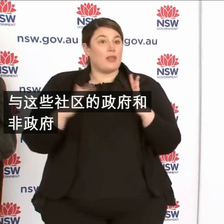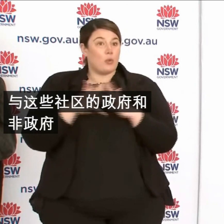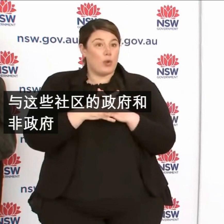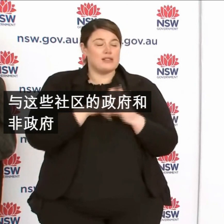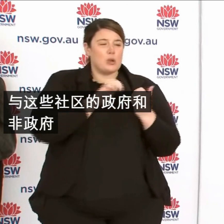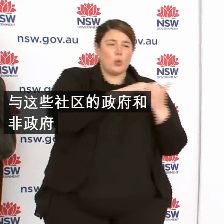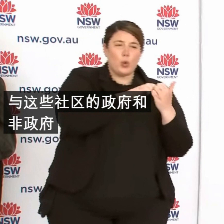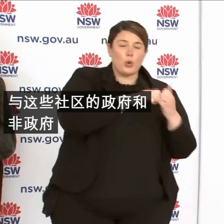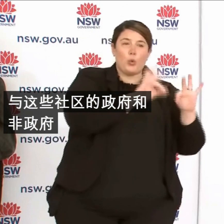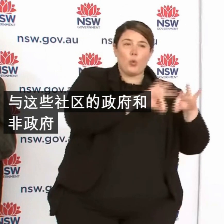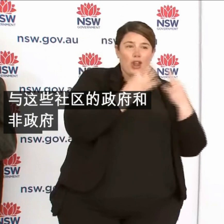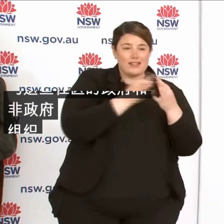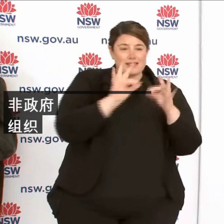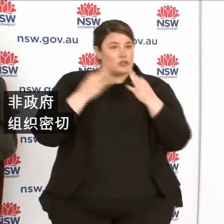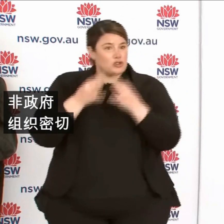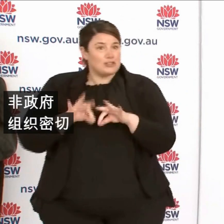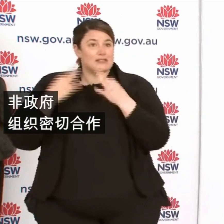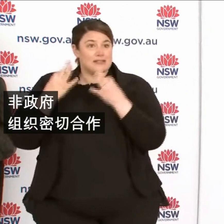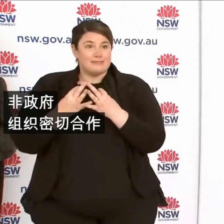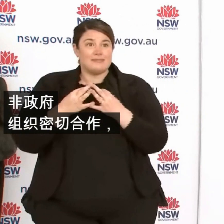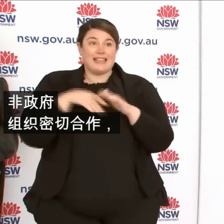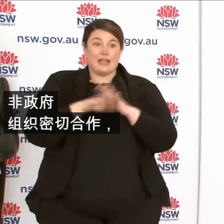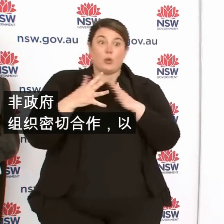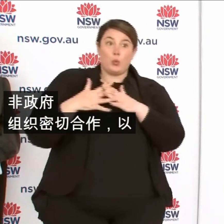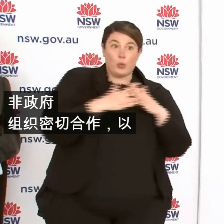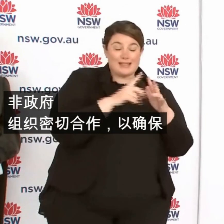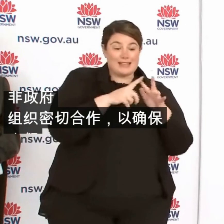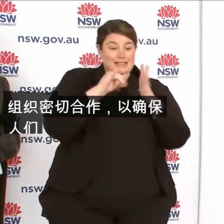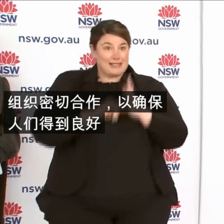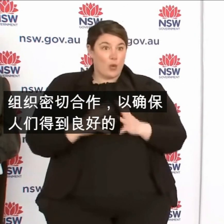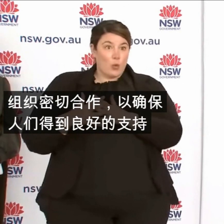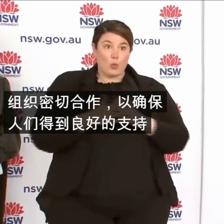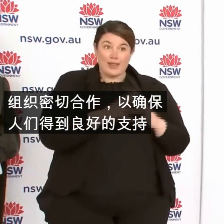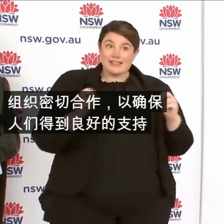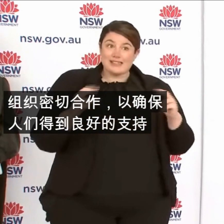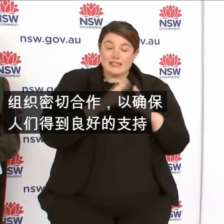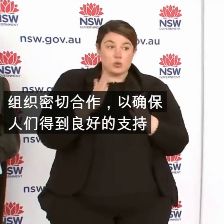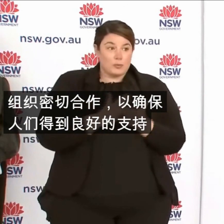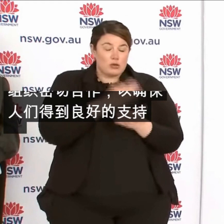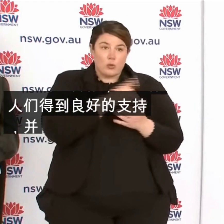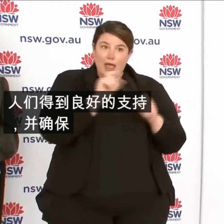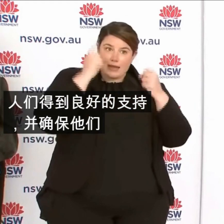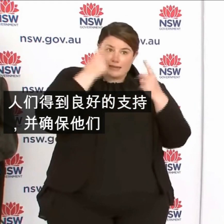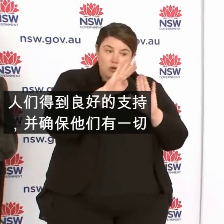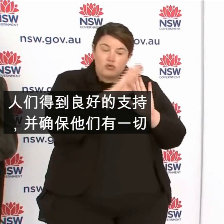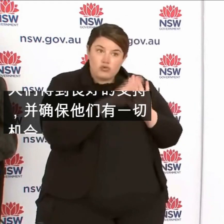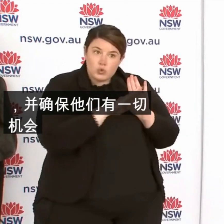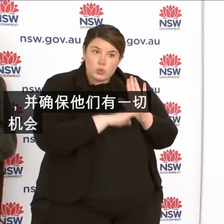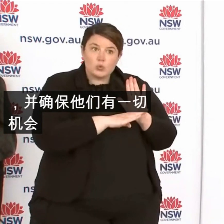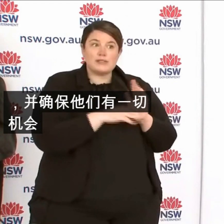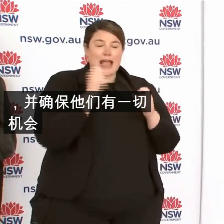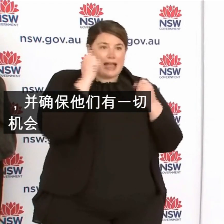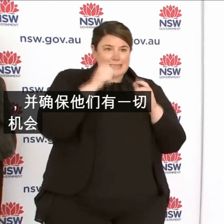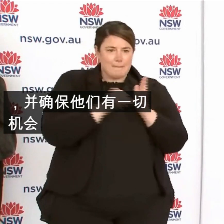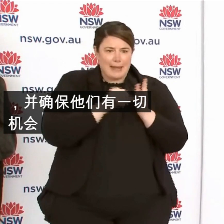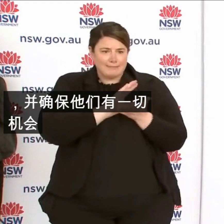non-government organisations in those communities to make sure that people are well supported and make sure they have every